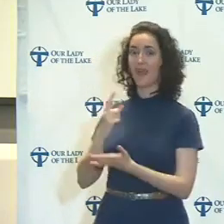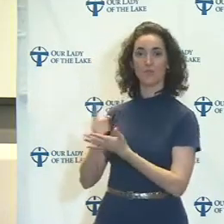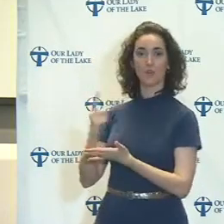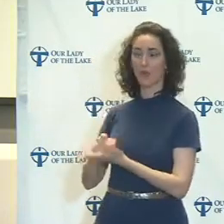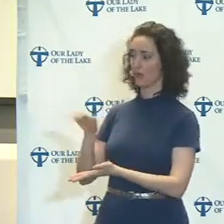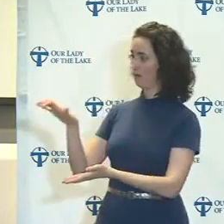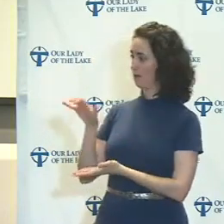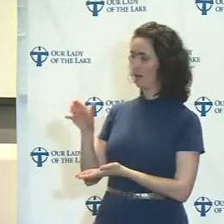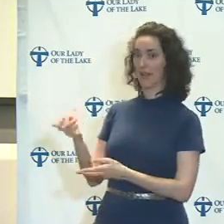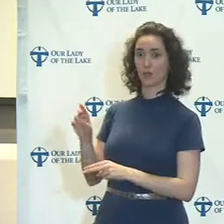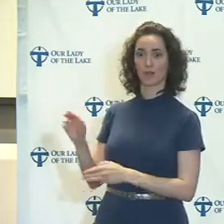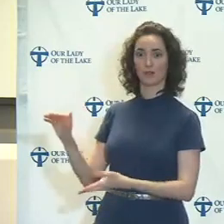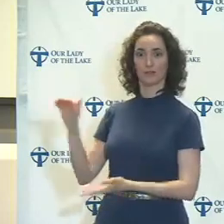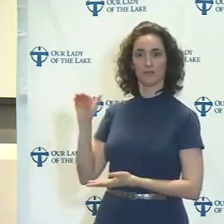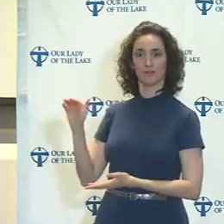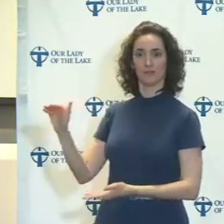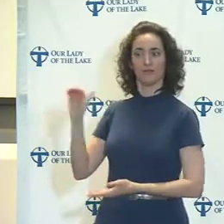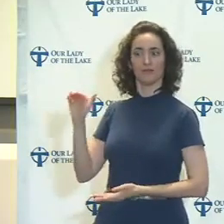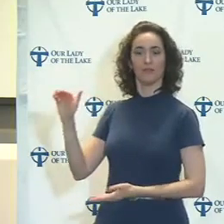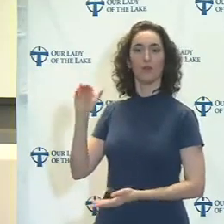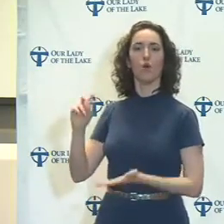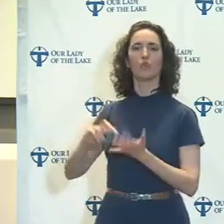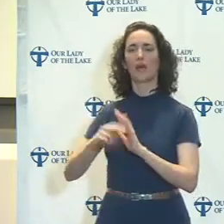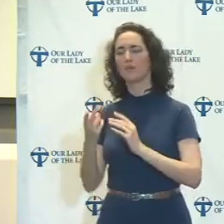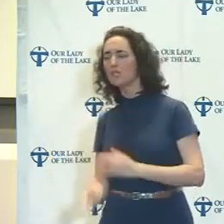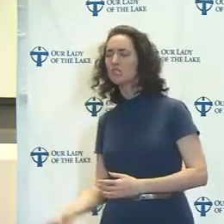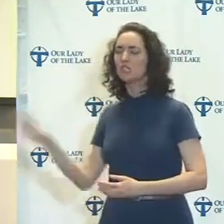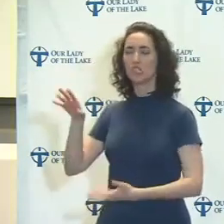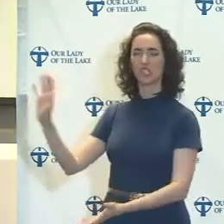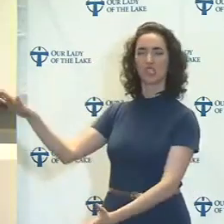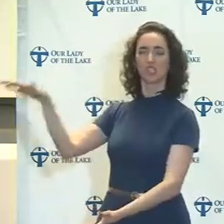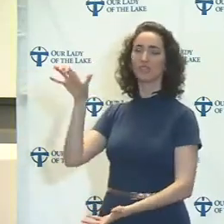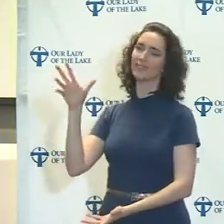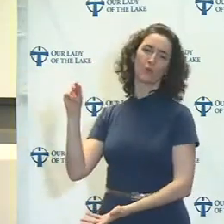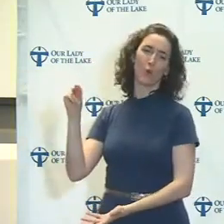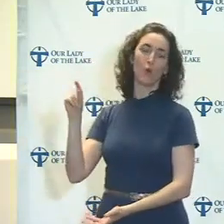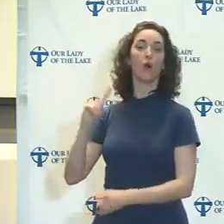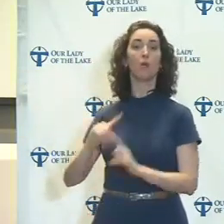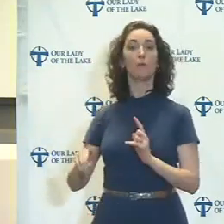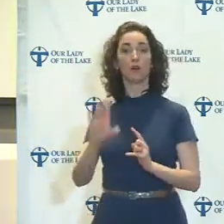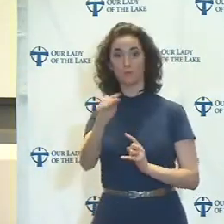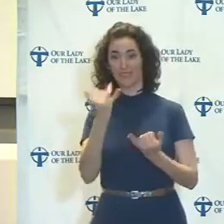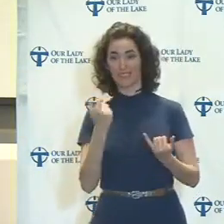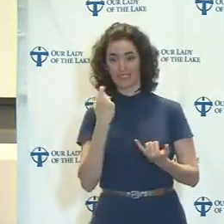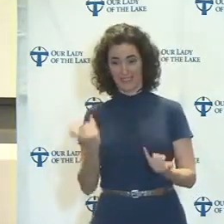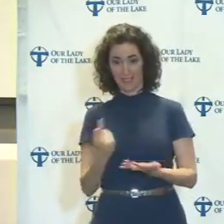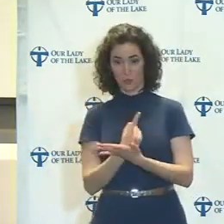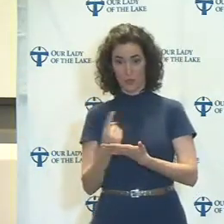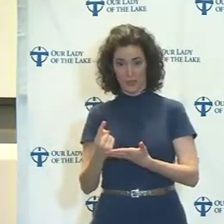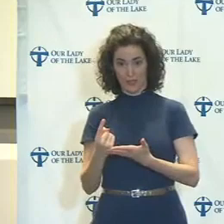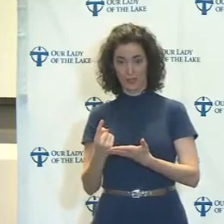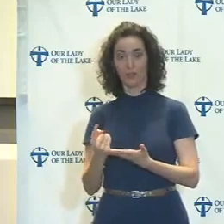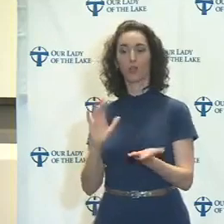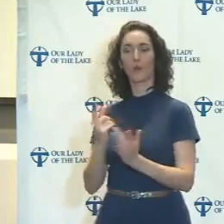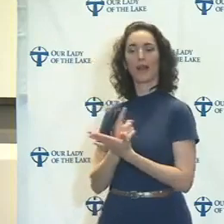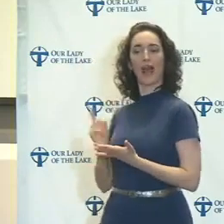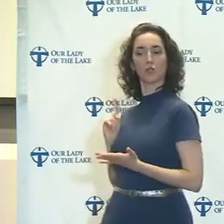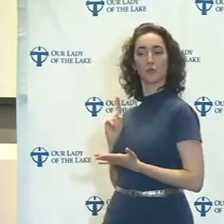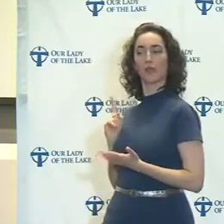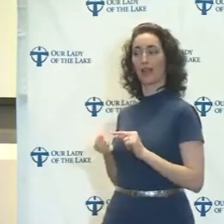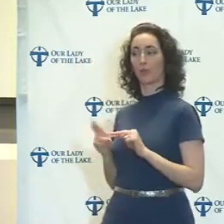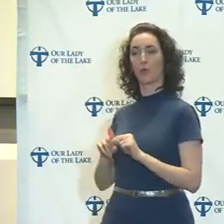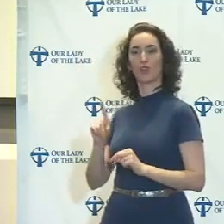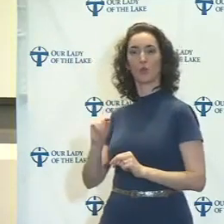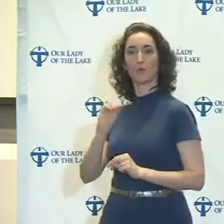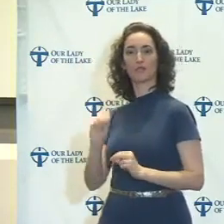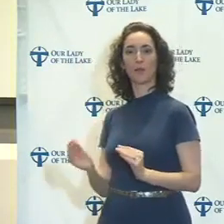week right now, not in huge numbers, but this week, for example, 20% more than previous weeks. Next week, we